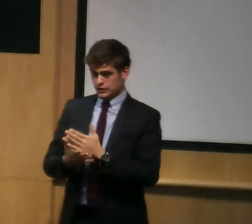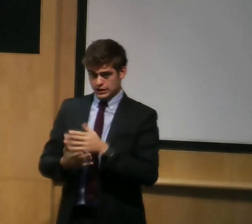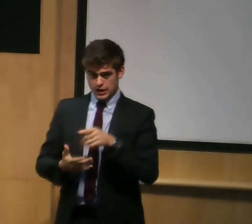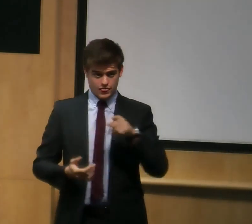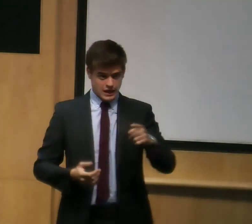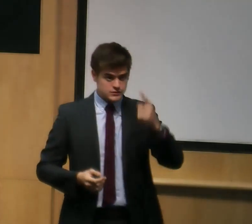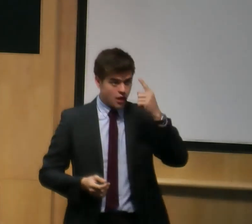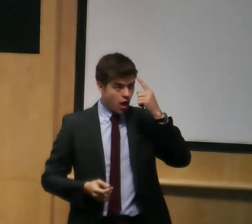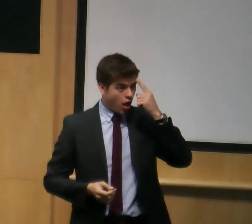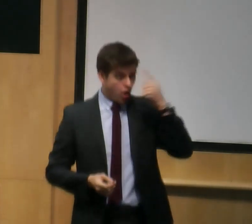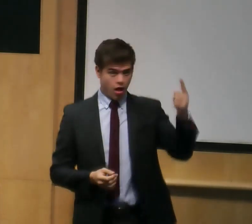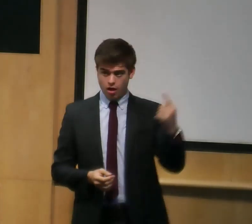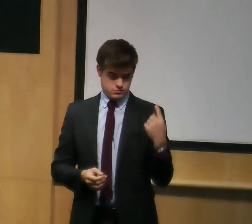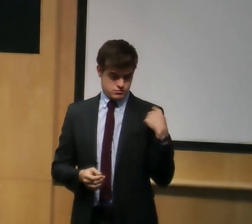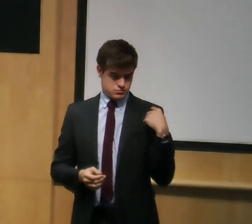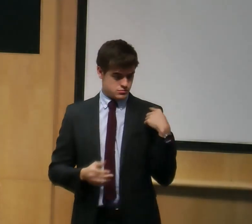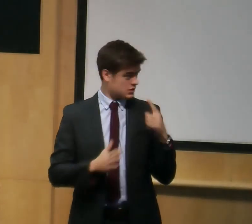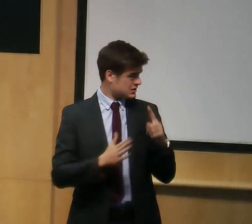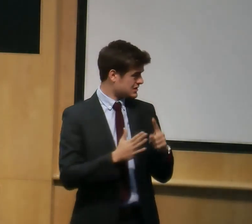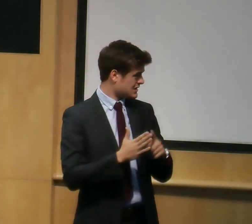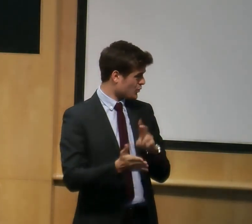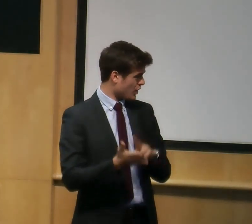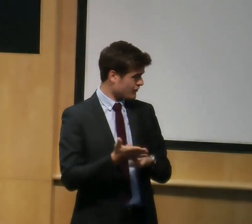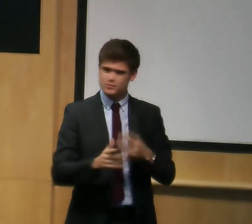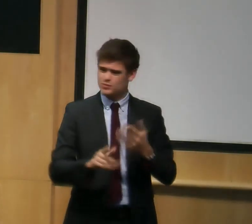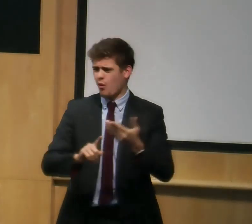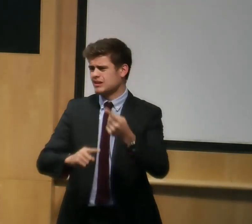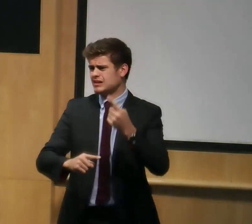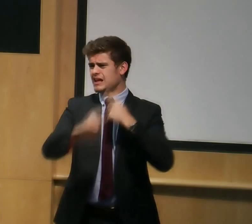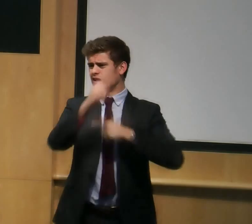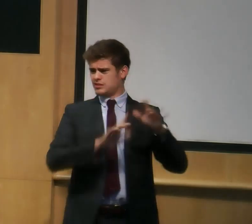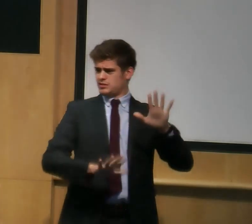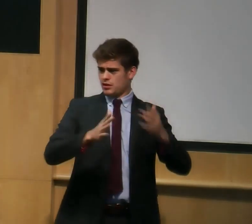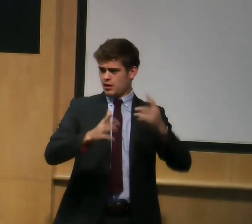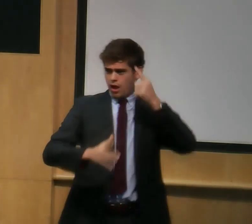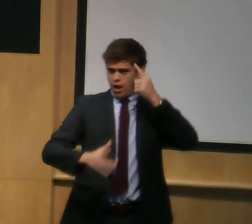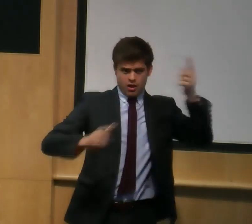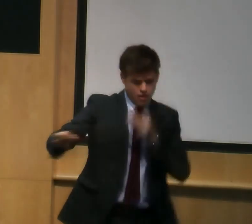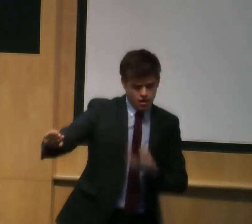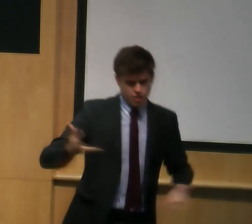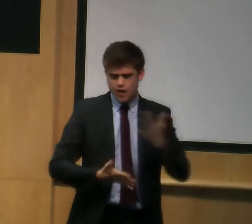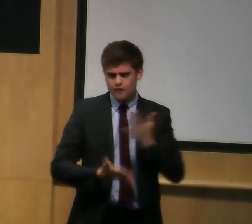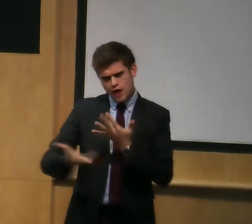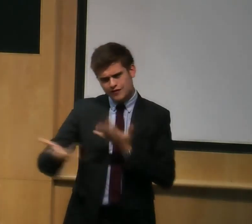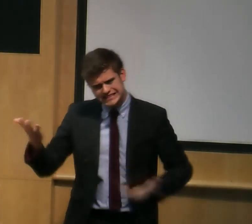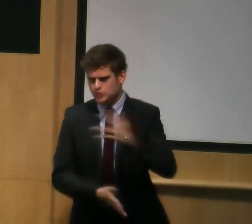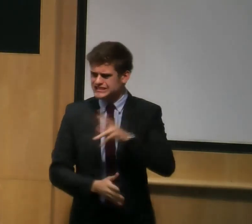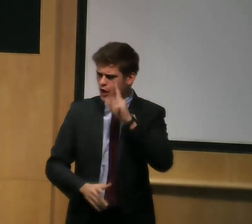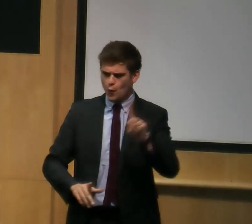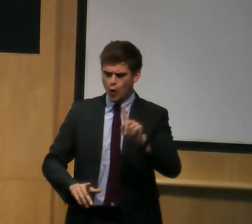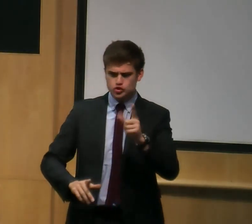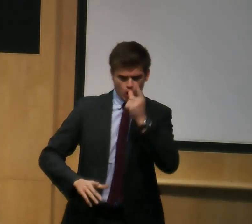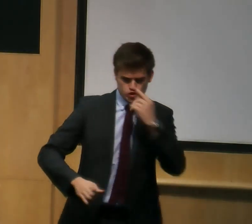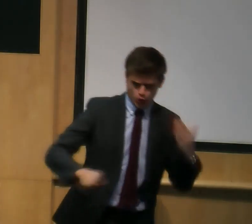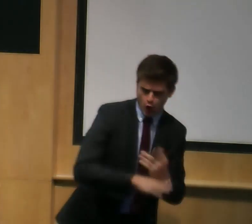PCST model, that idea came about just in January of last year. We've